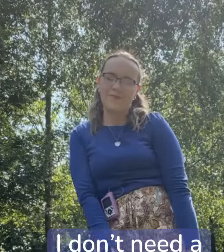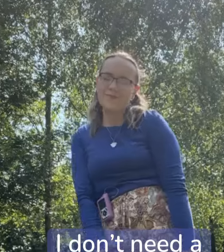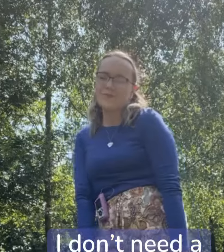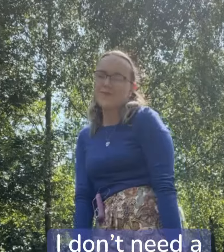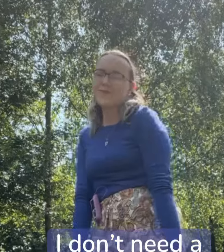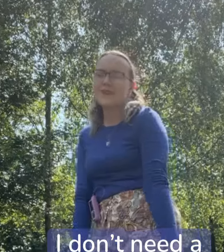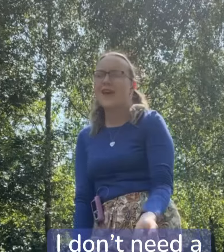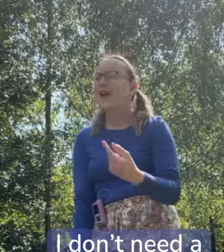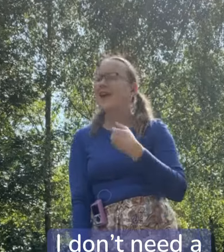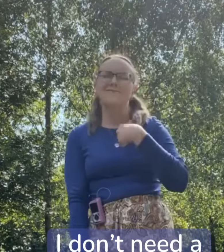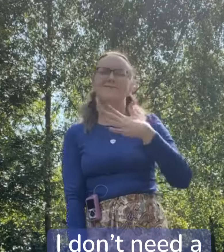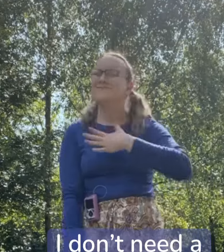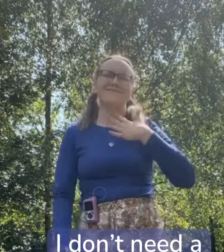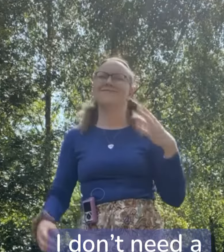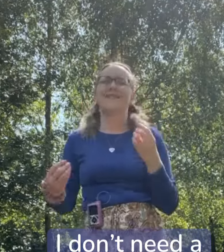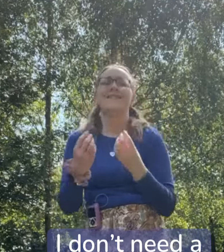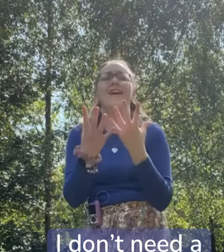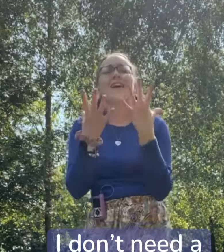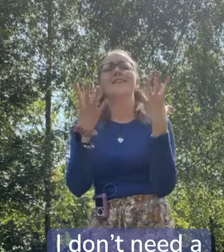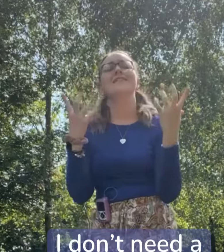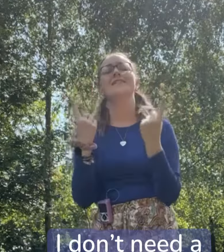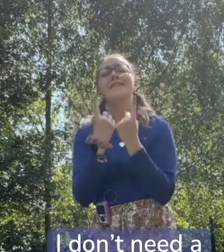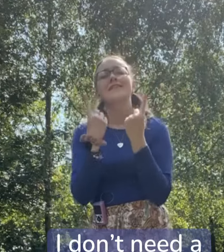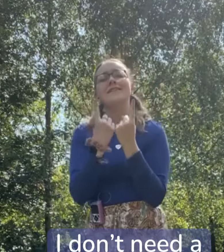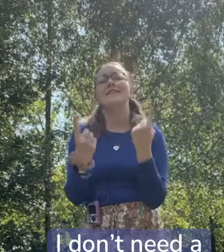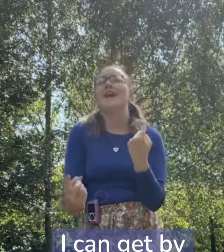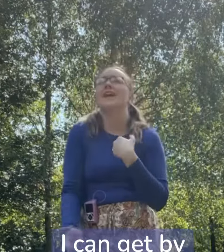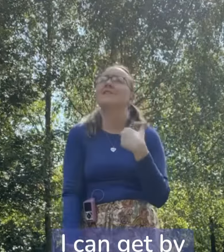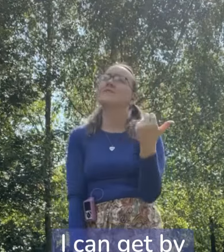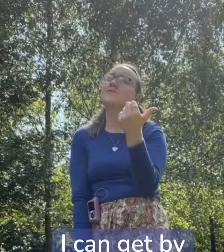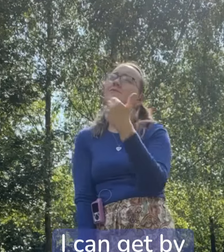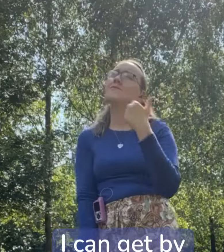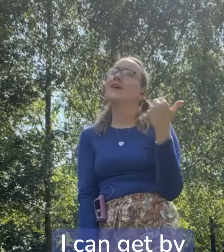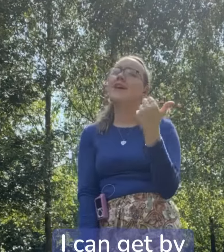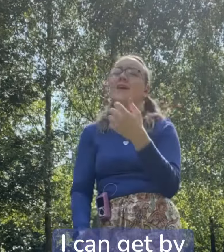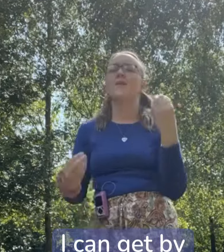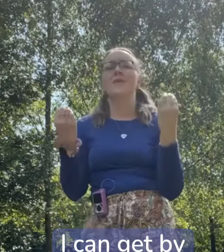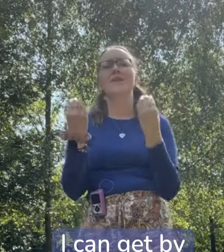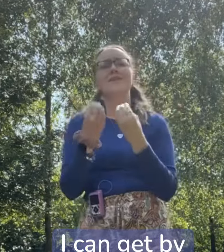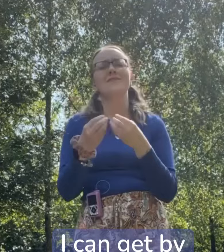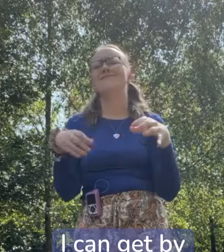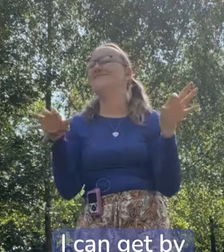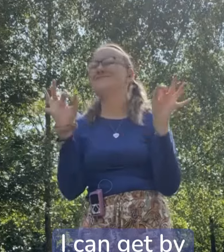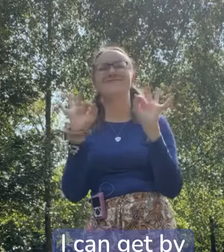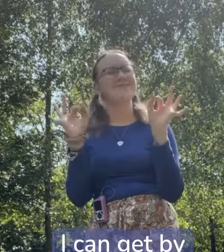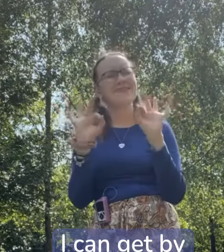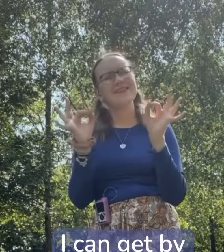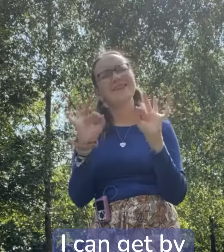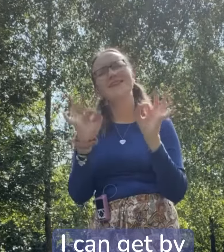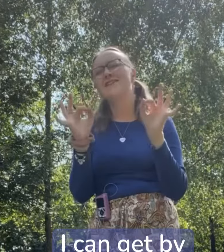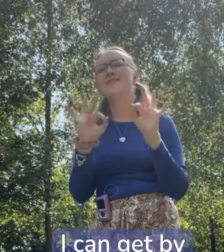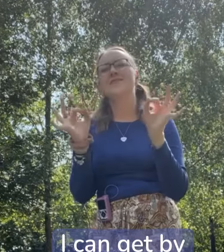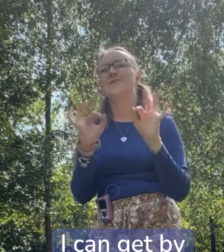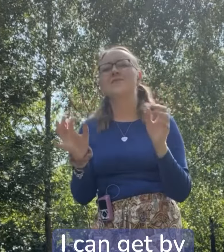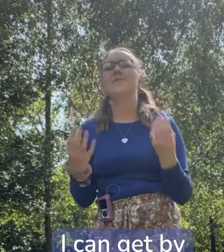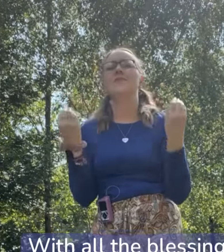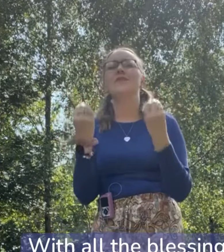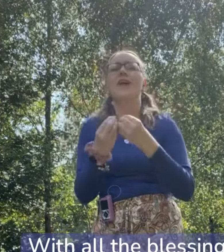I don't need a lot of things, I can get by with nothing With all the